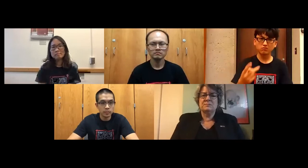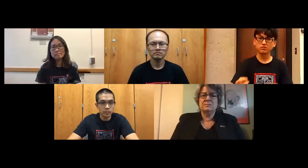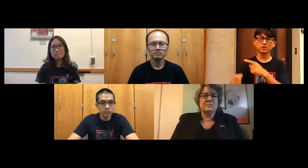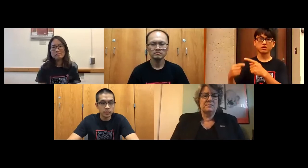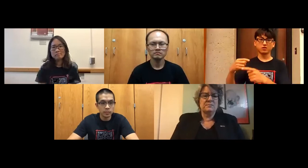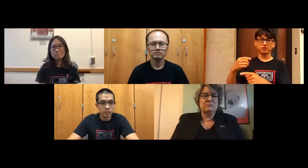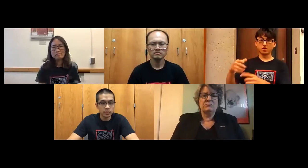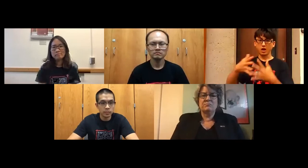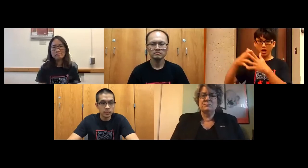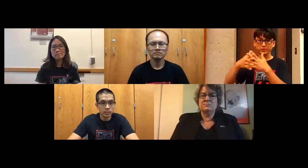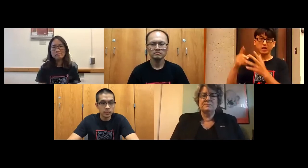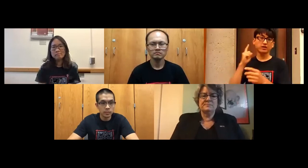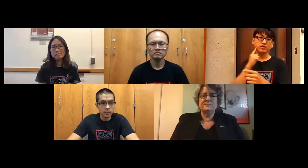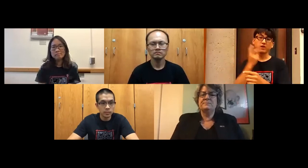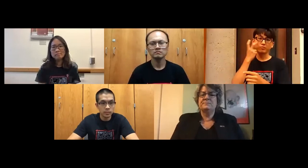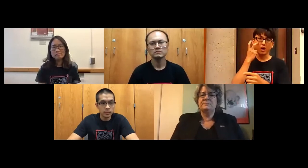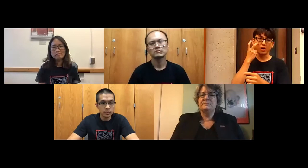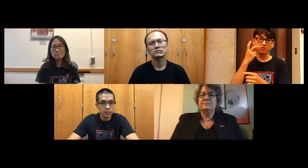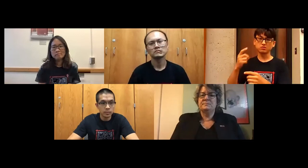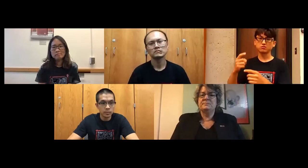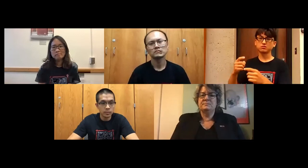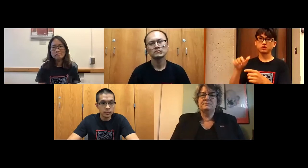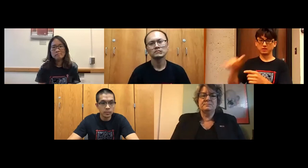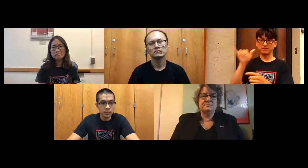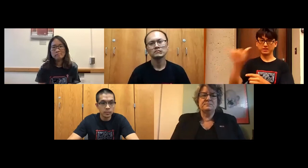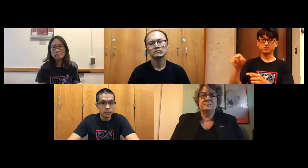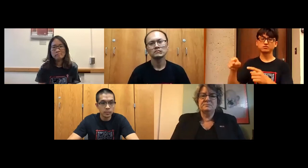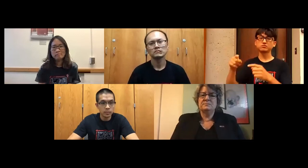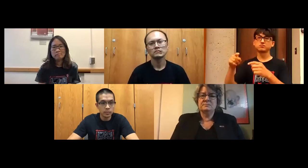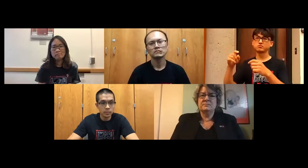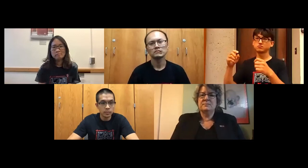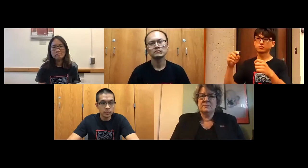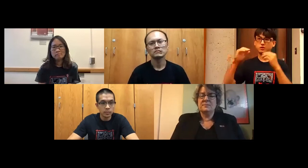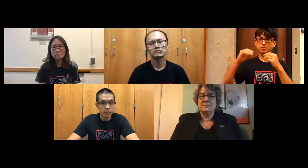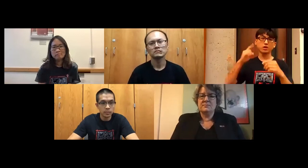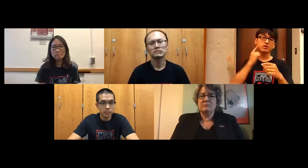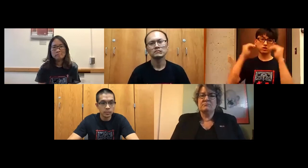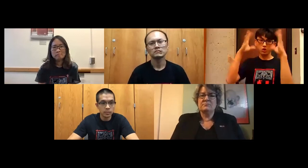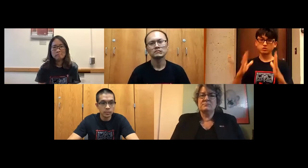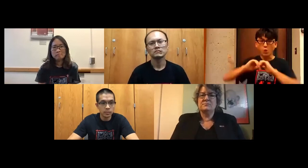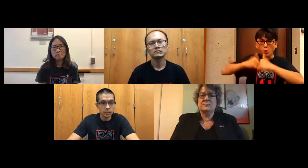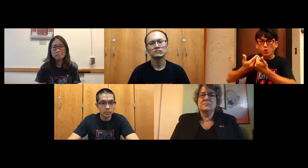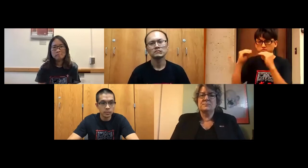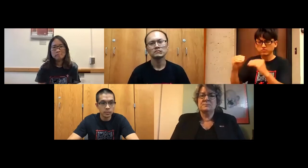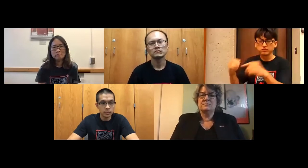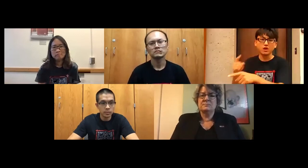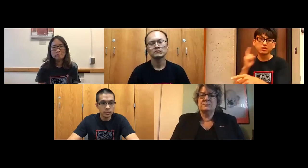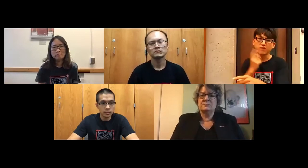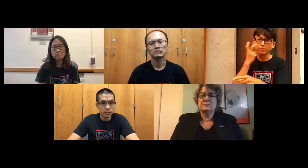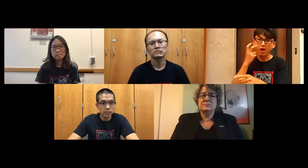have that. I don't see that in China. America, they have deaf, blind that know American Sign Language.